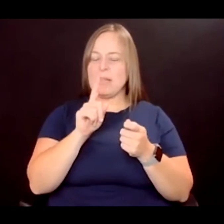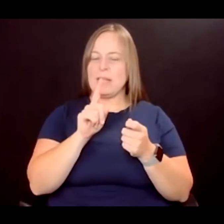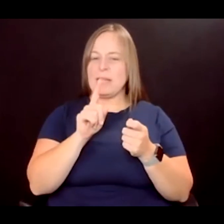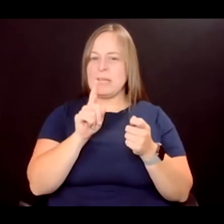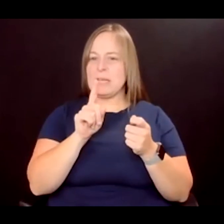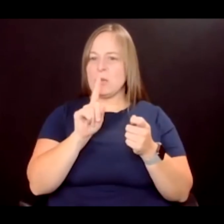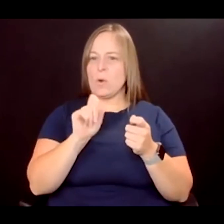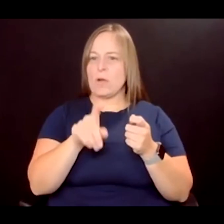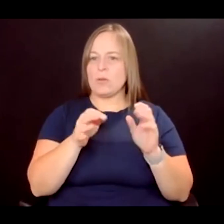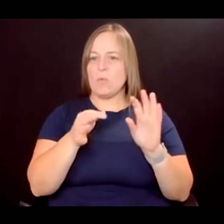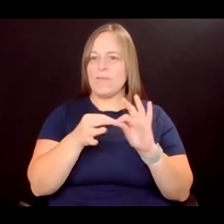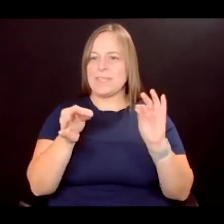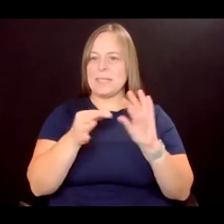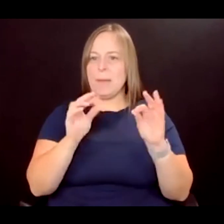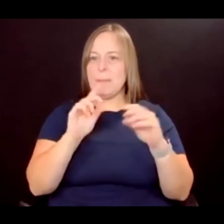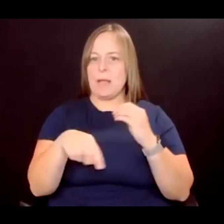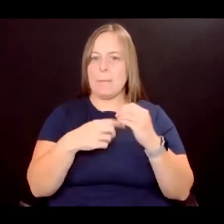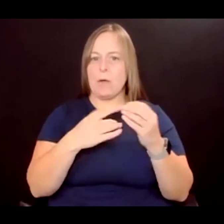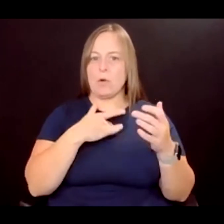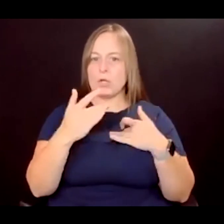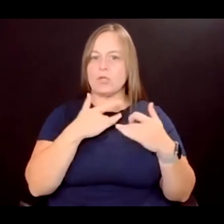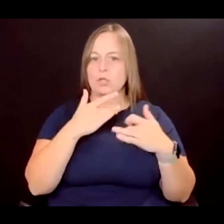affect everybody positively.